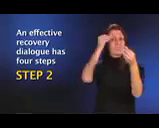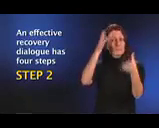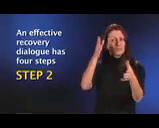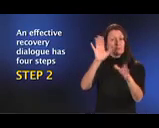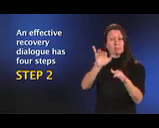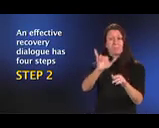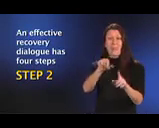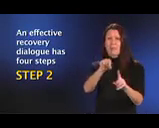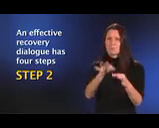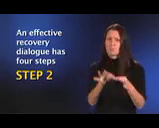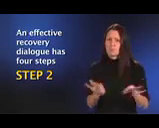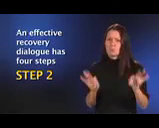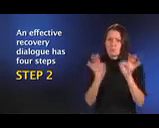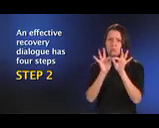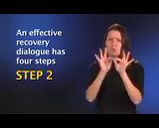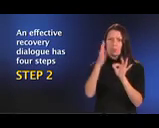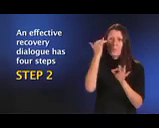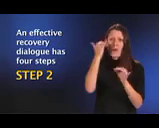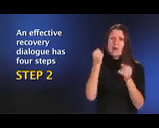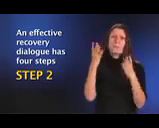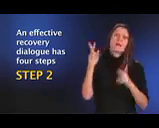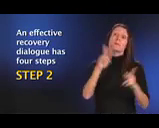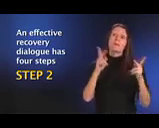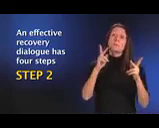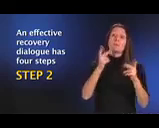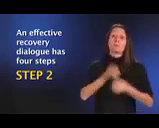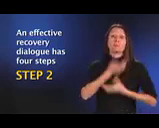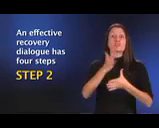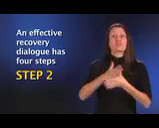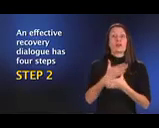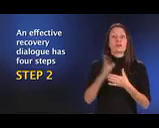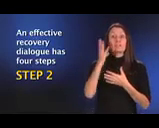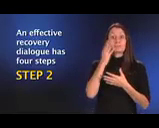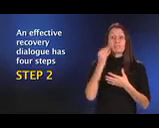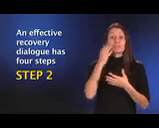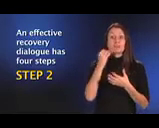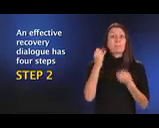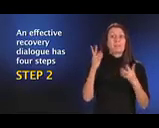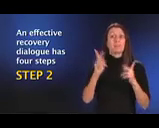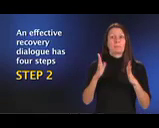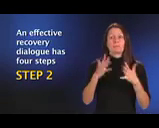That's important because people don't easily share their experiences because they might be afraid.